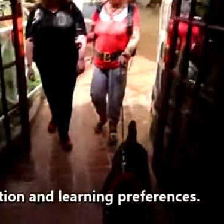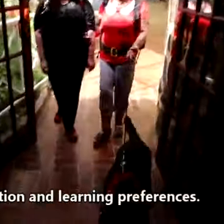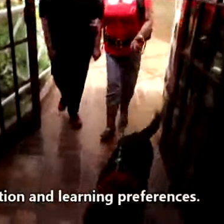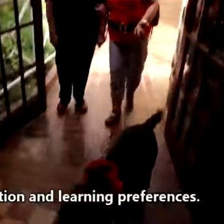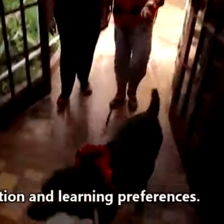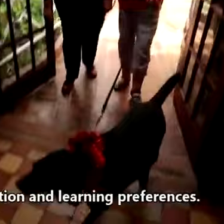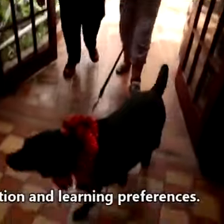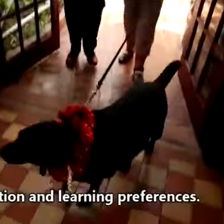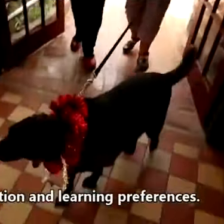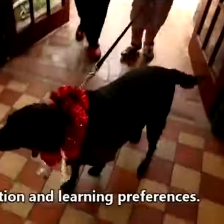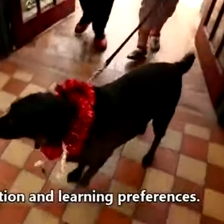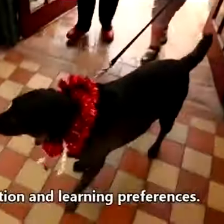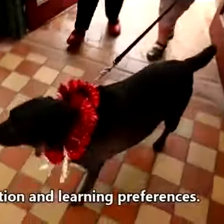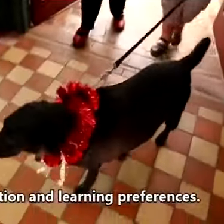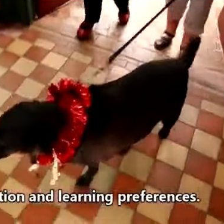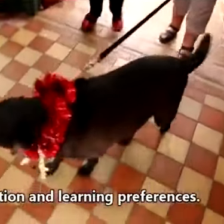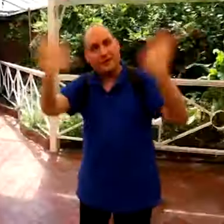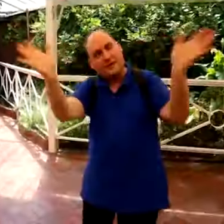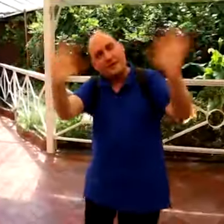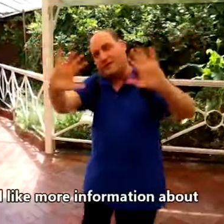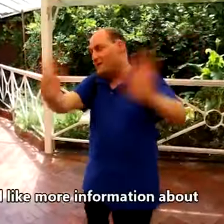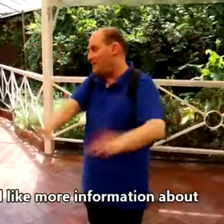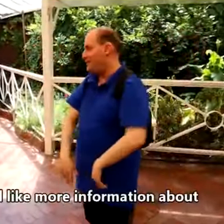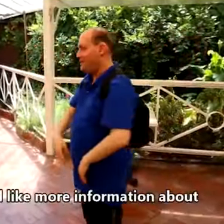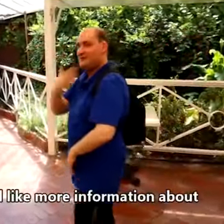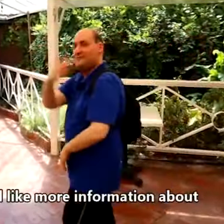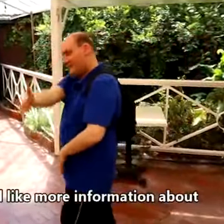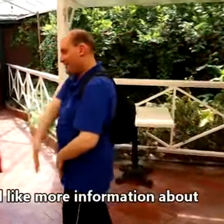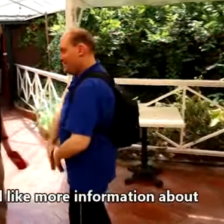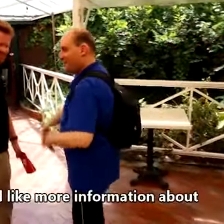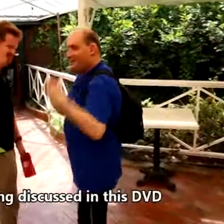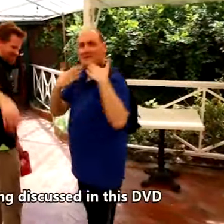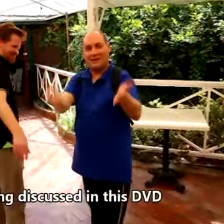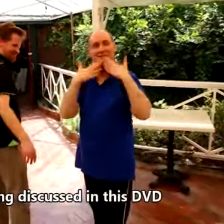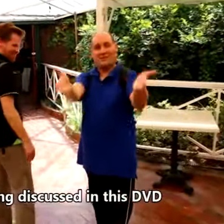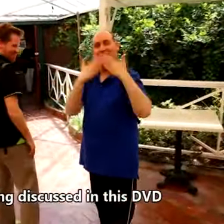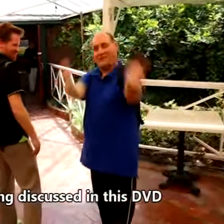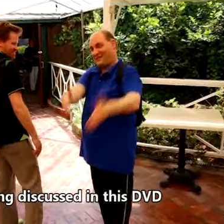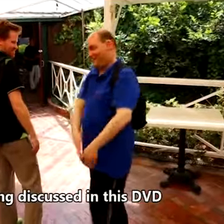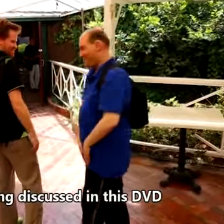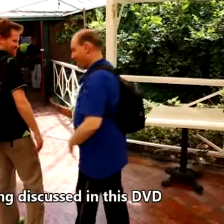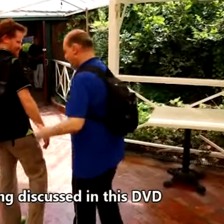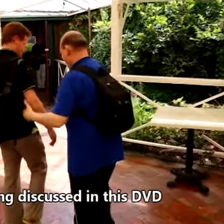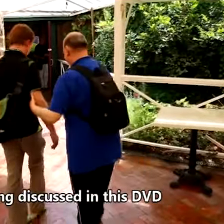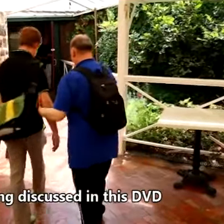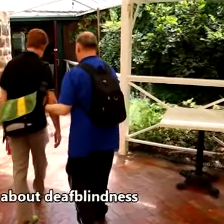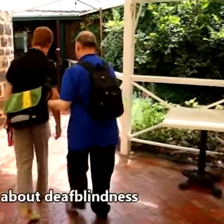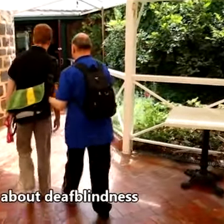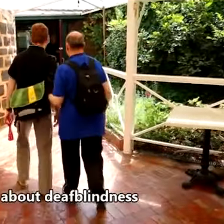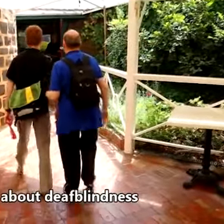communication and learning preferences. If you would like more information about anything discussed in this DVD or about